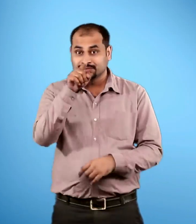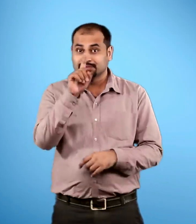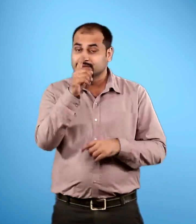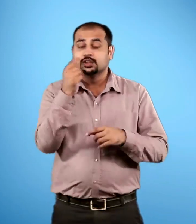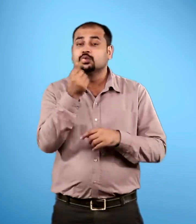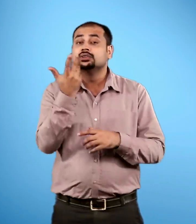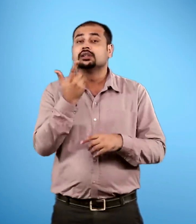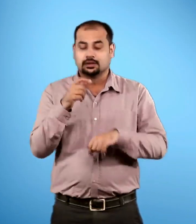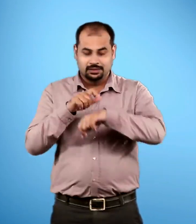Rule 1.